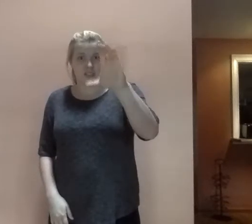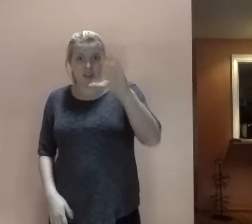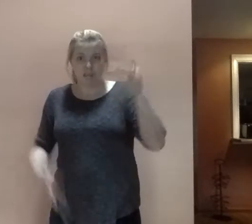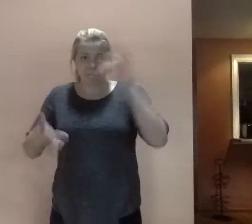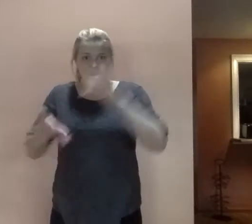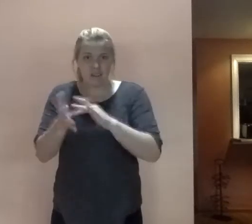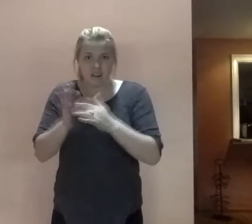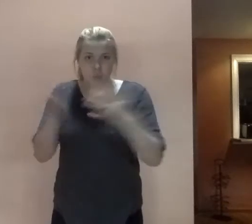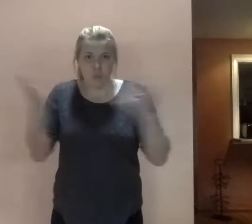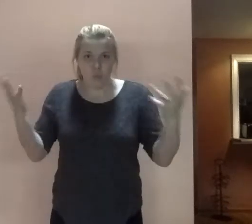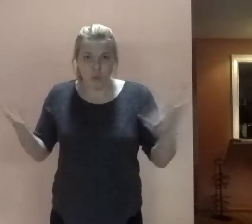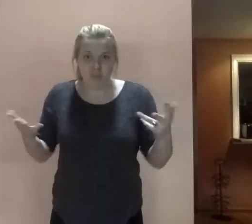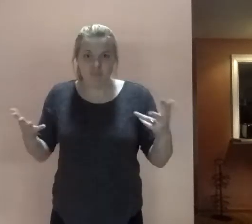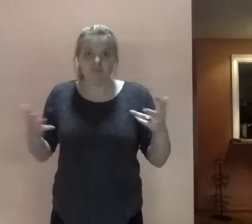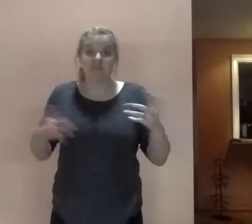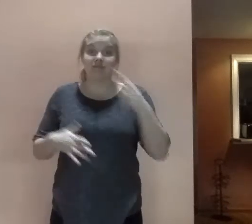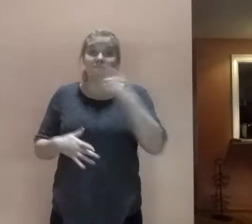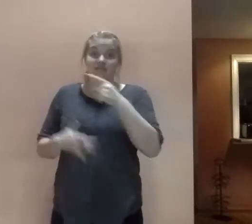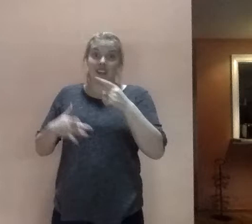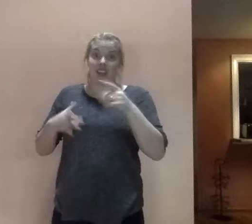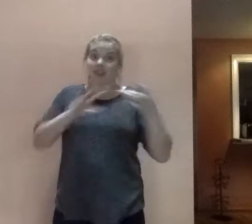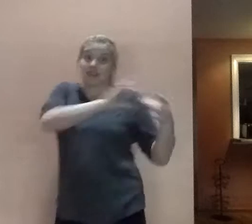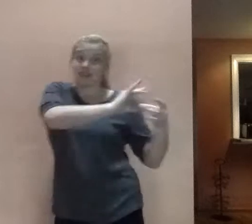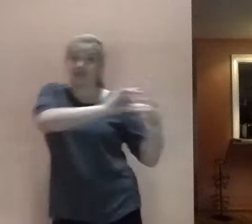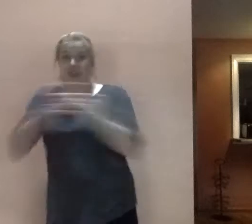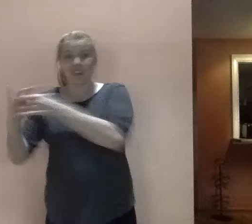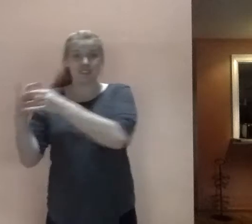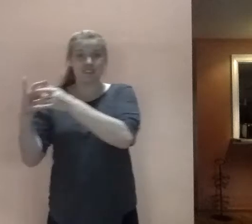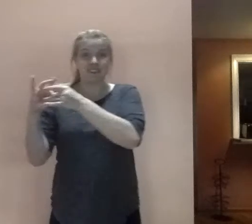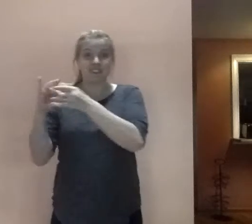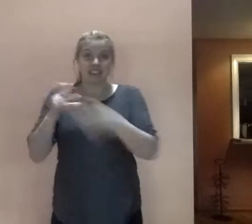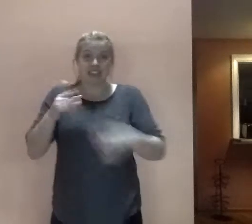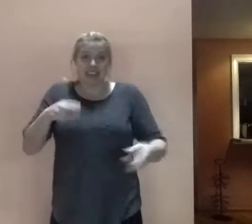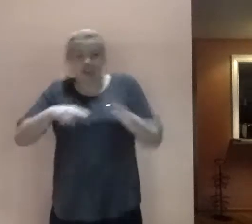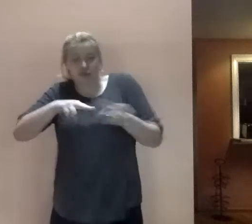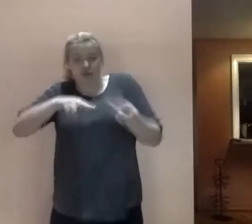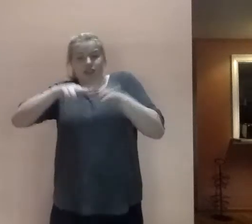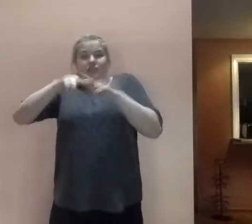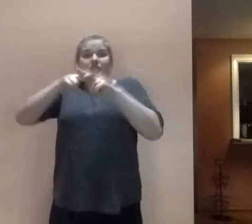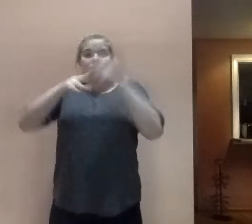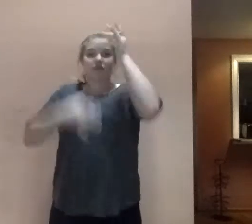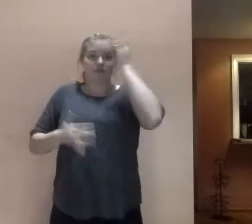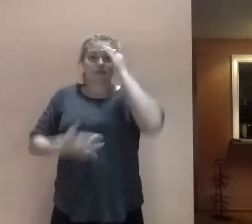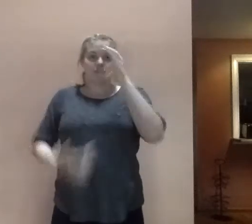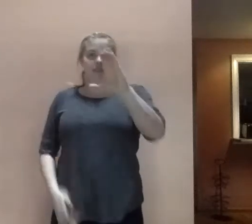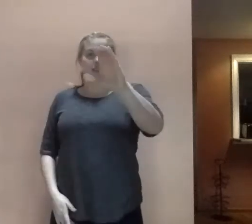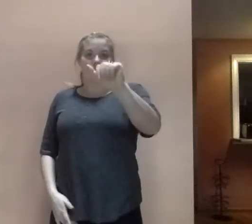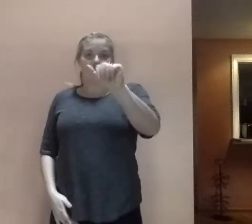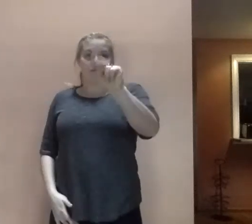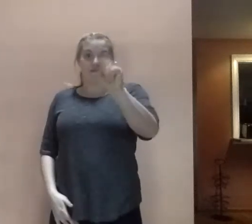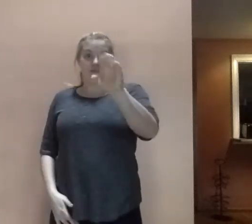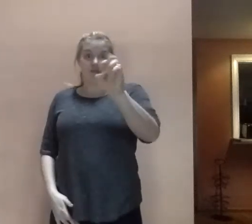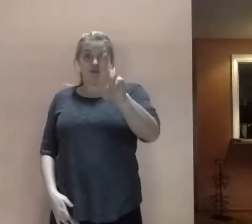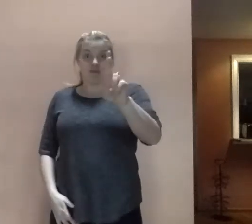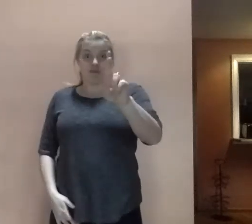Processed meat is clearly linked to an increase in cancer. Hot dogs or bacon could be just as dangerous as smoking cigarettes.